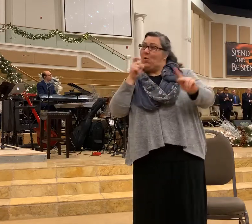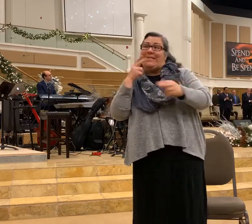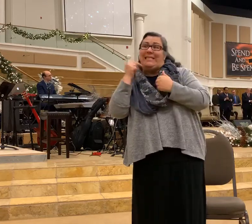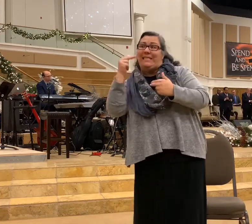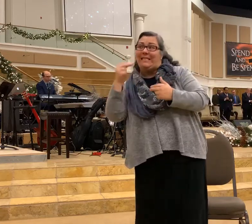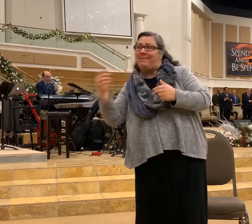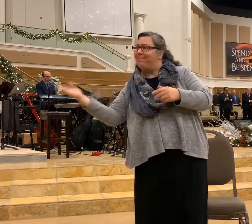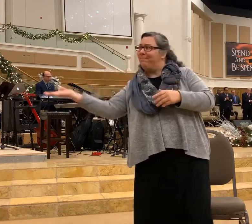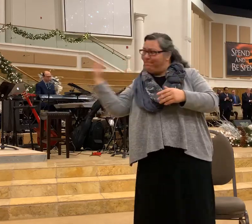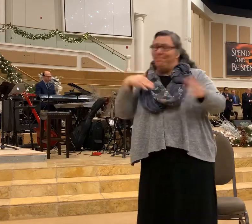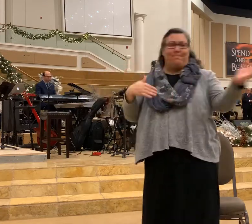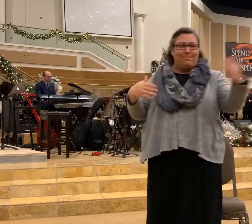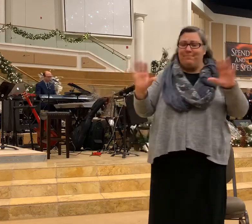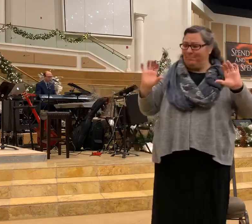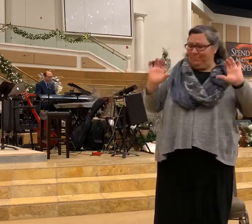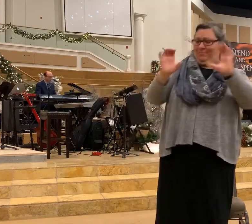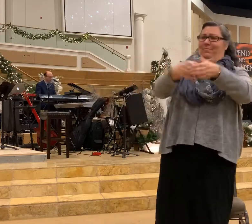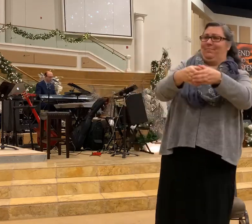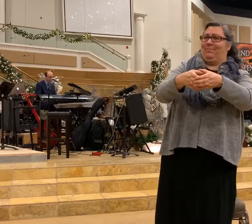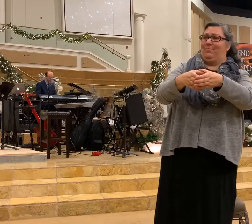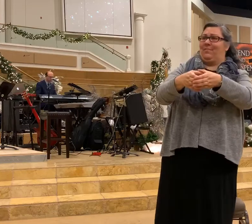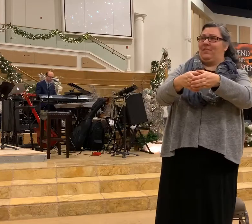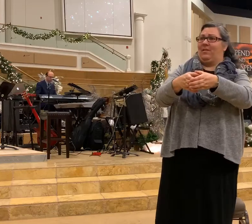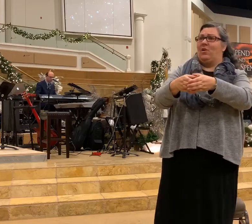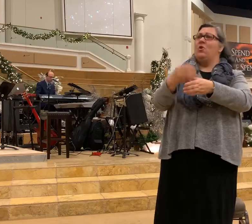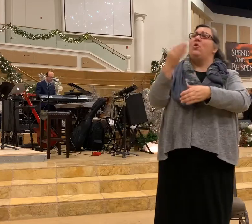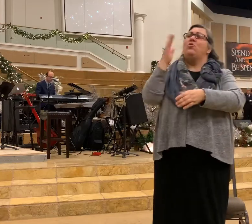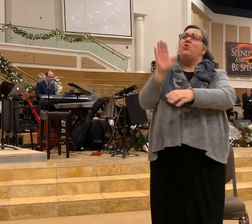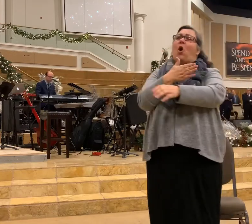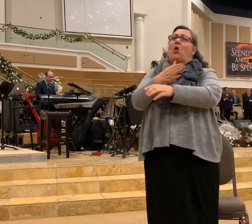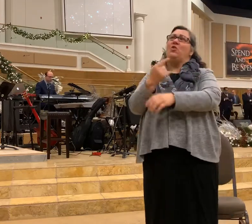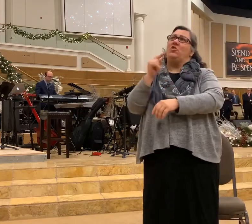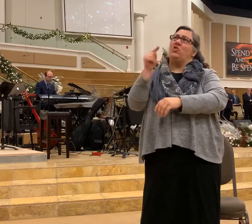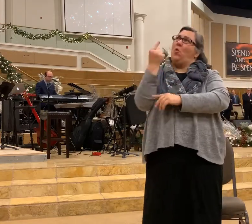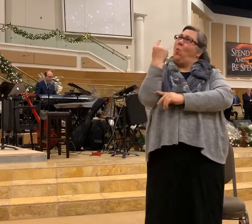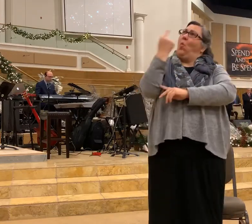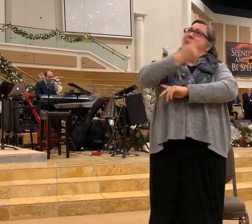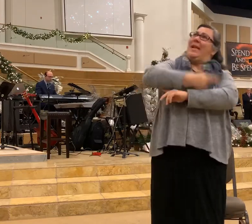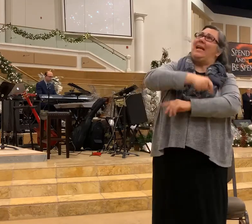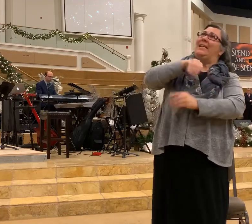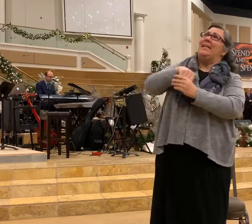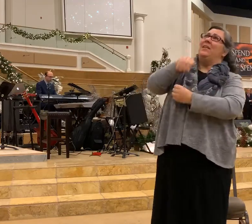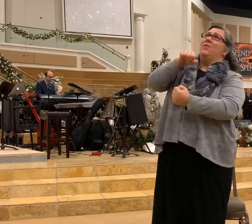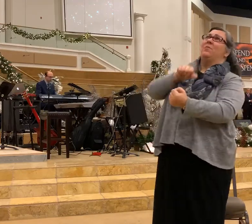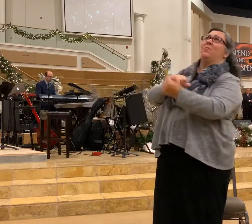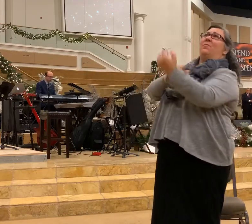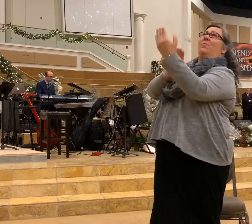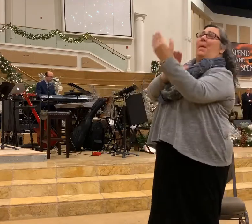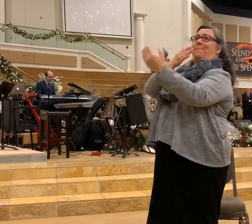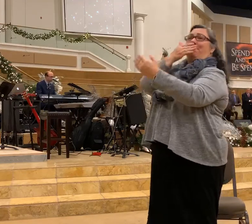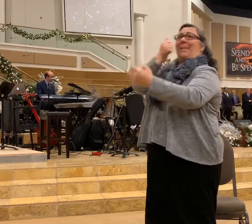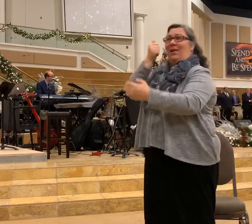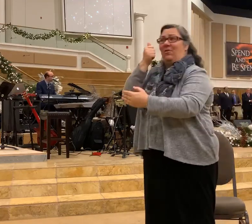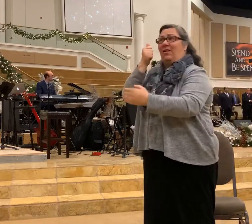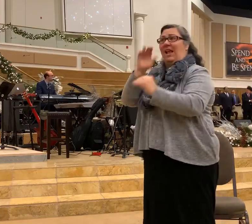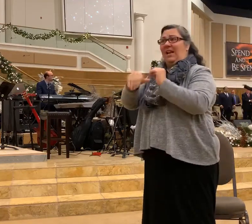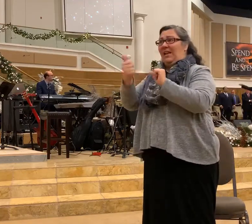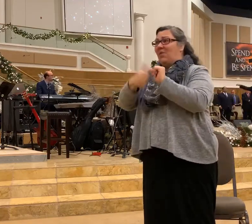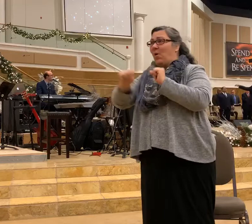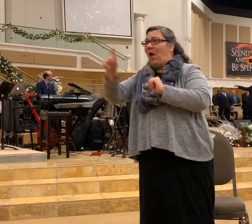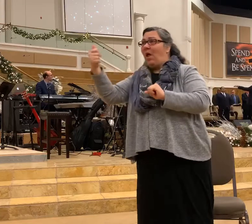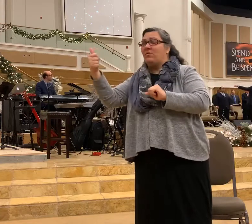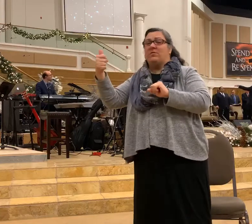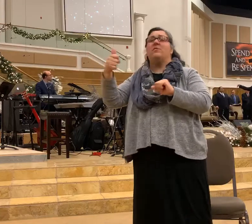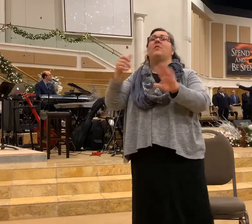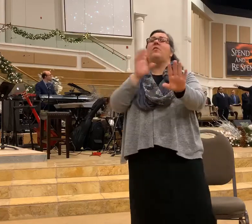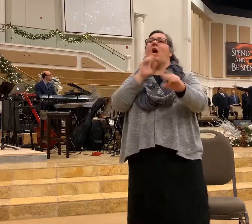they, if anybody can sing about one day's better in the house of God, because you read that psalm, it talks about them to dwell in the